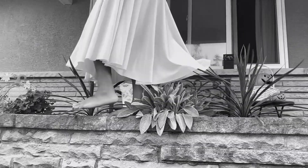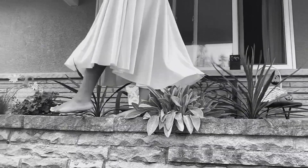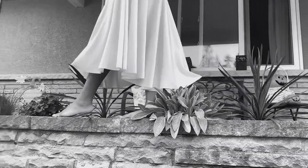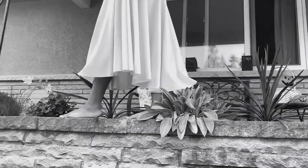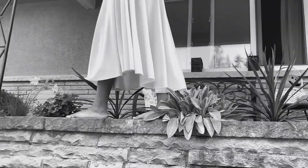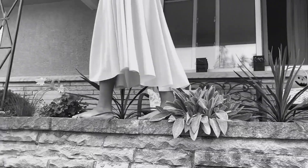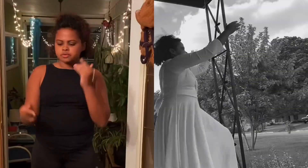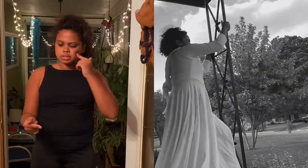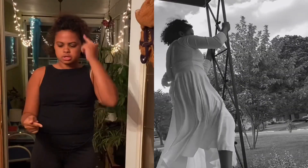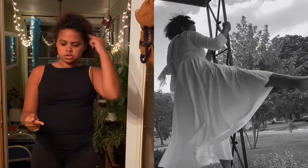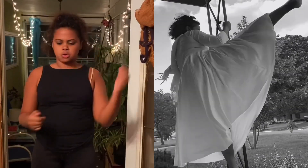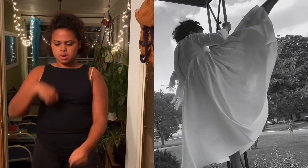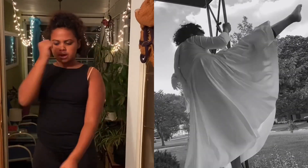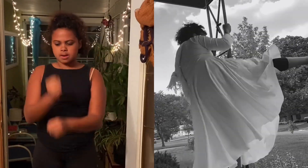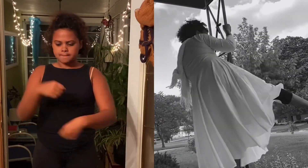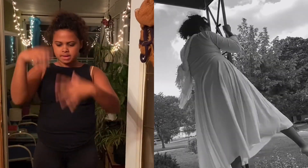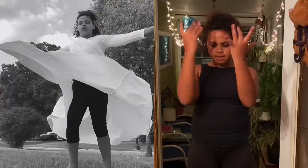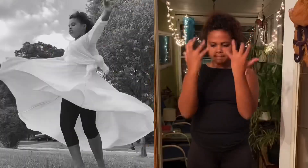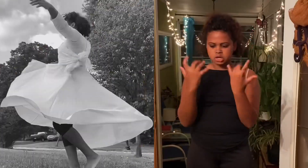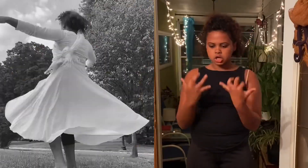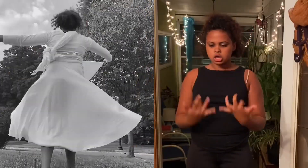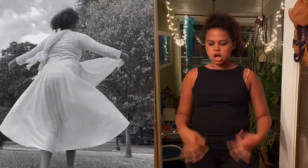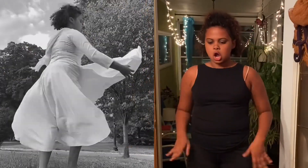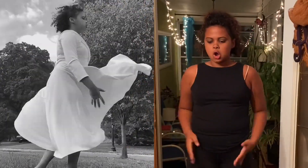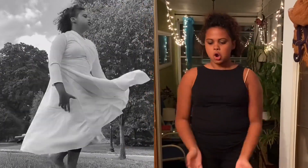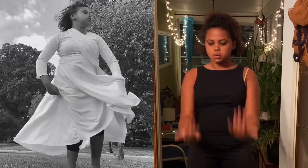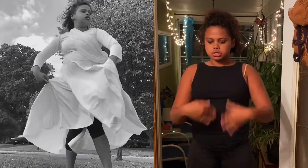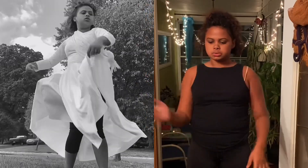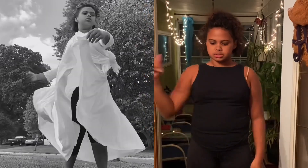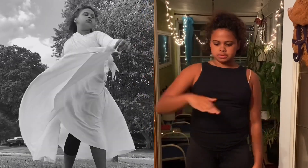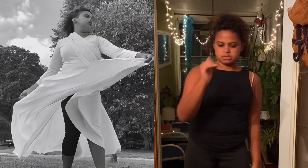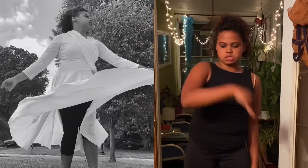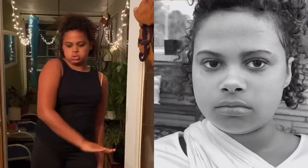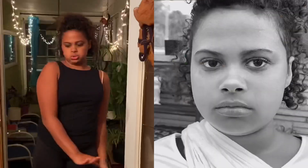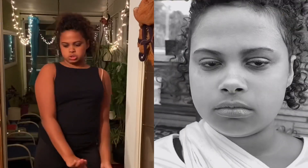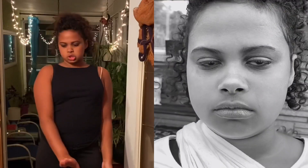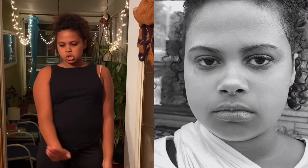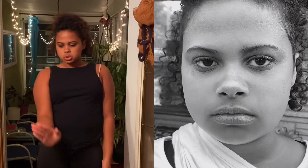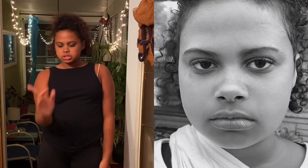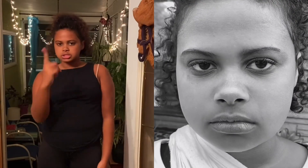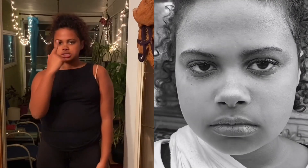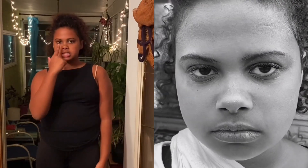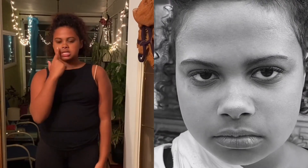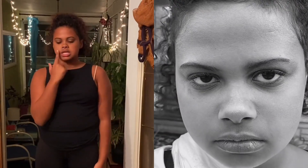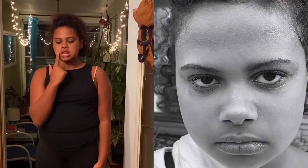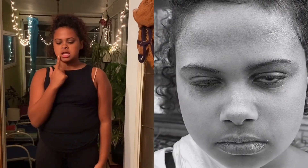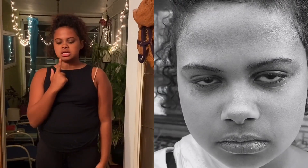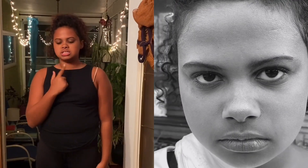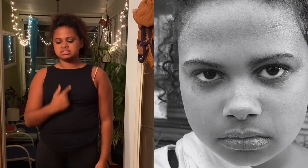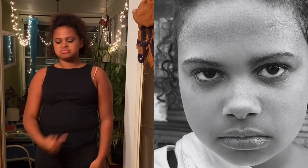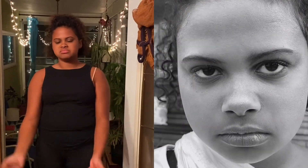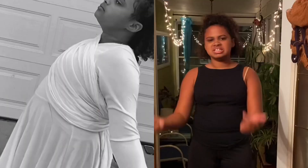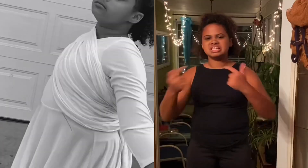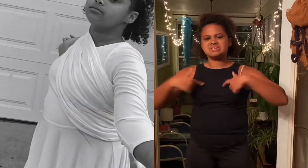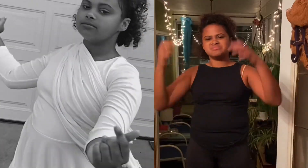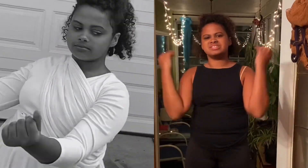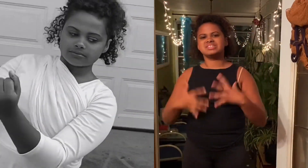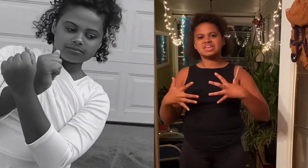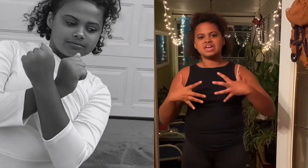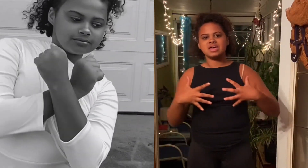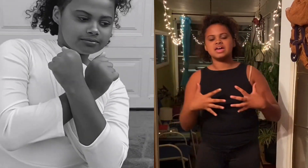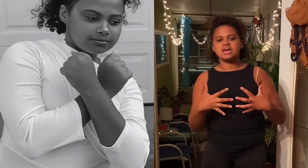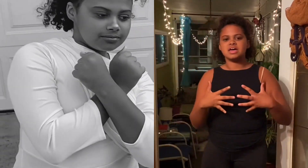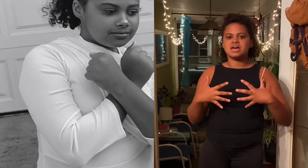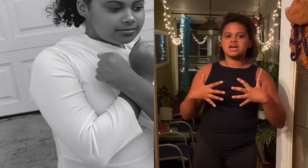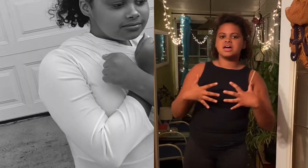You really know how to make me cry When you give me those ocean eyes I'm